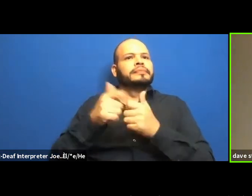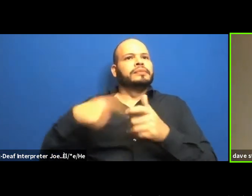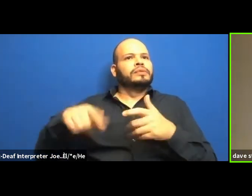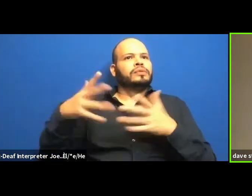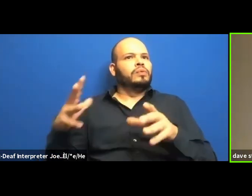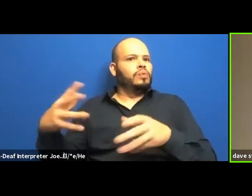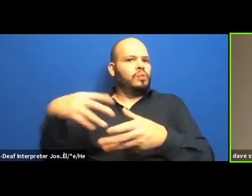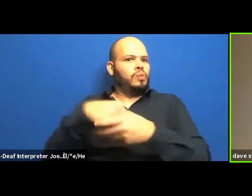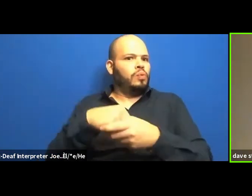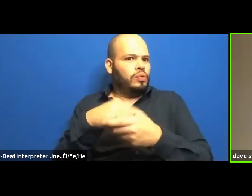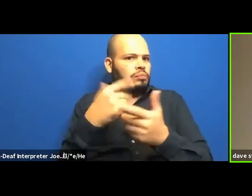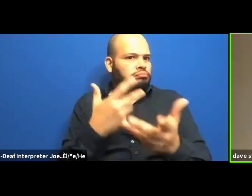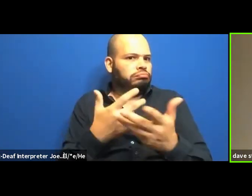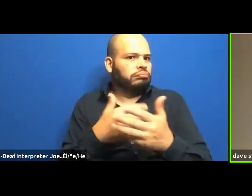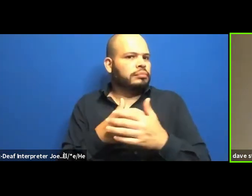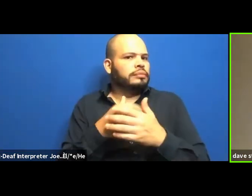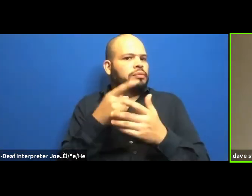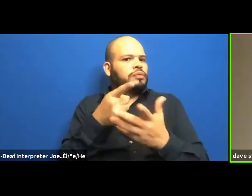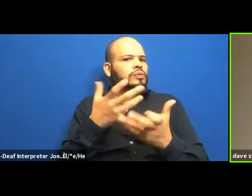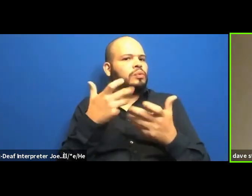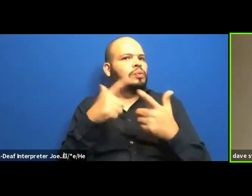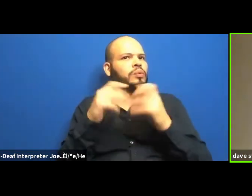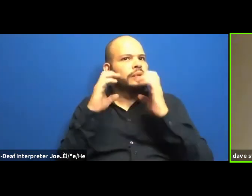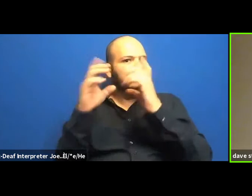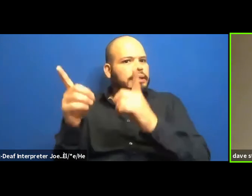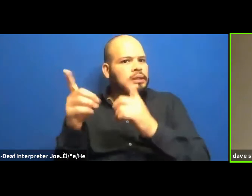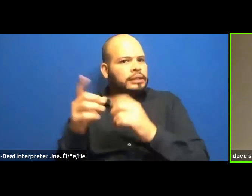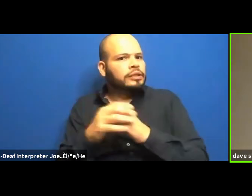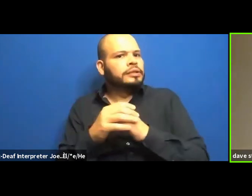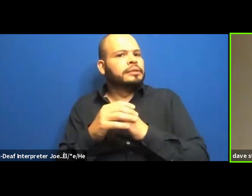are interested in organizing with young people?